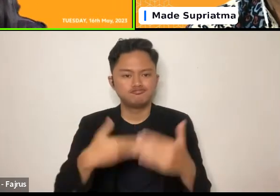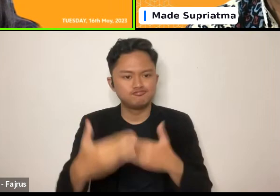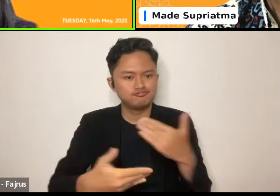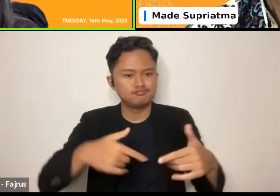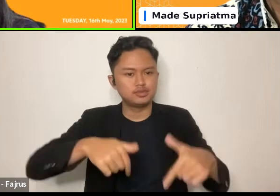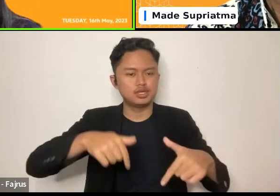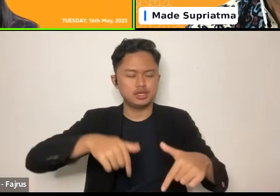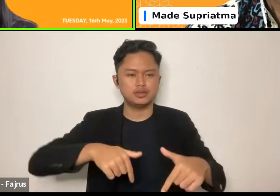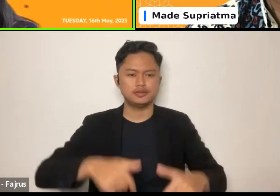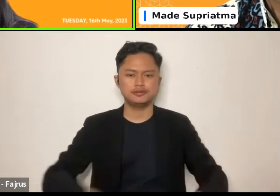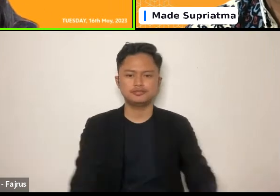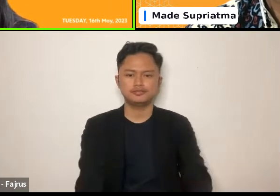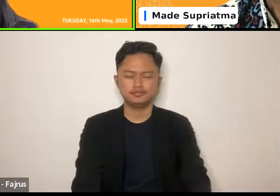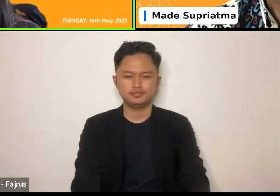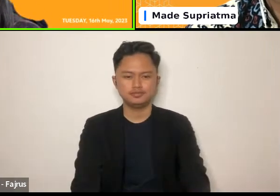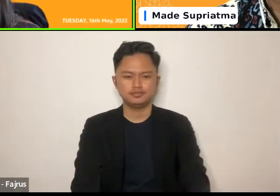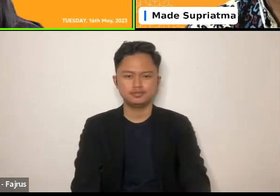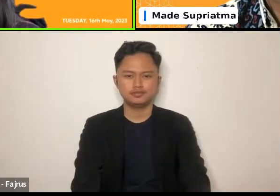from the